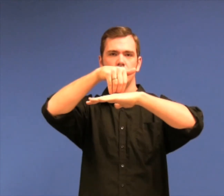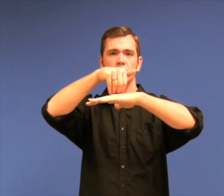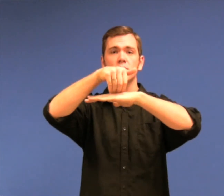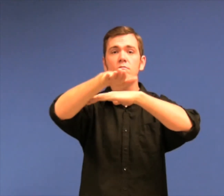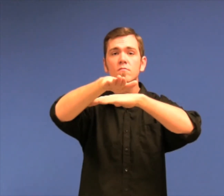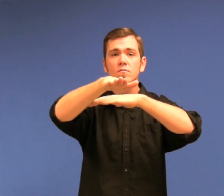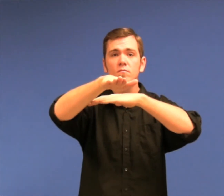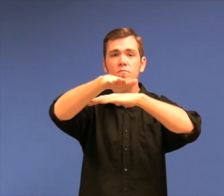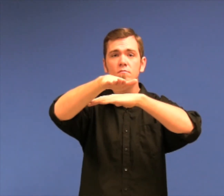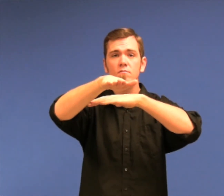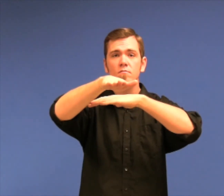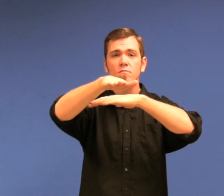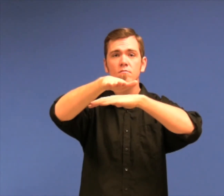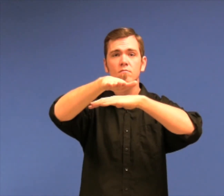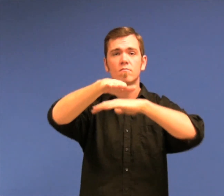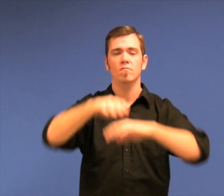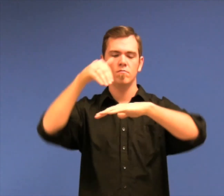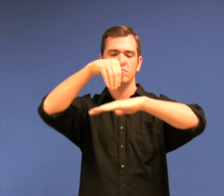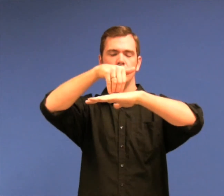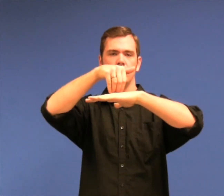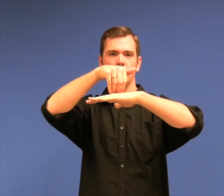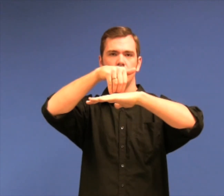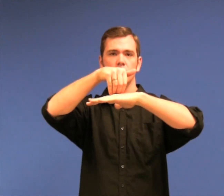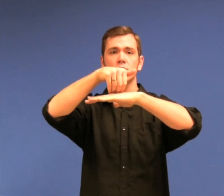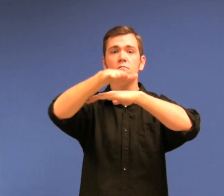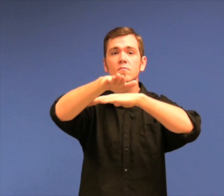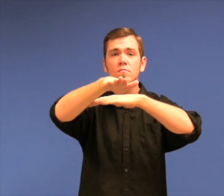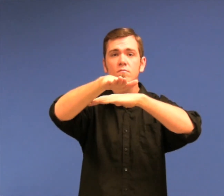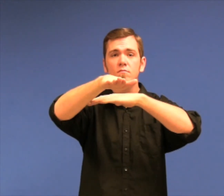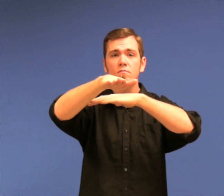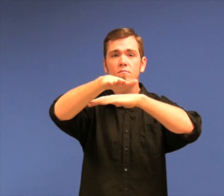send. It really is up to you, whichever one you like better.